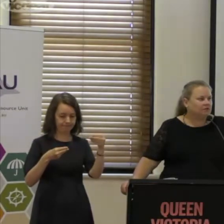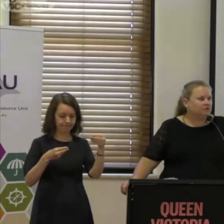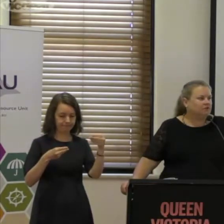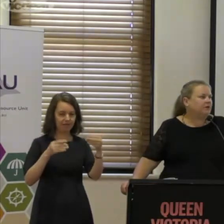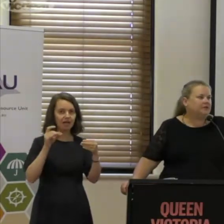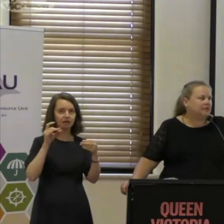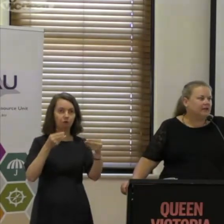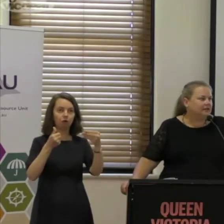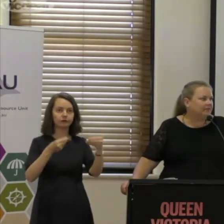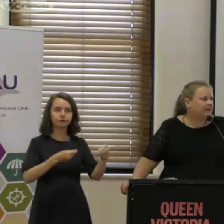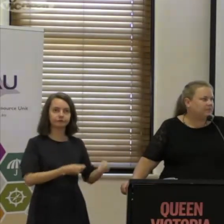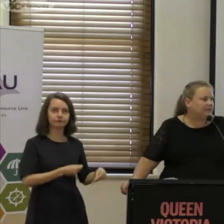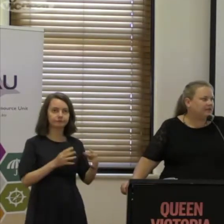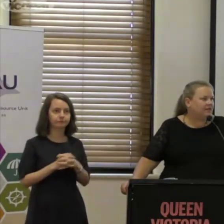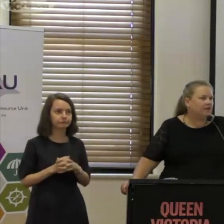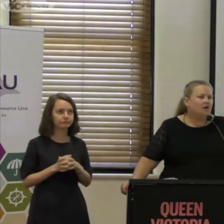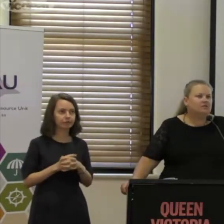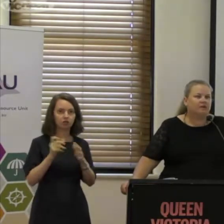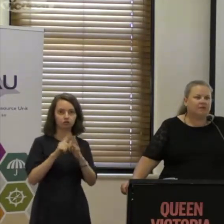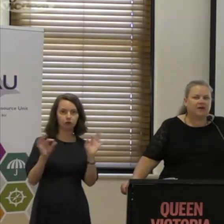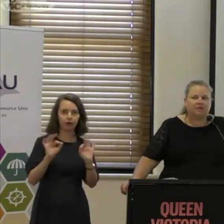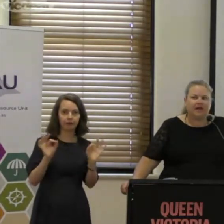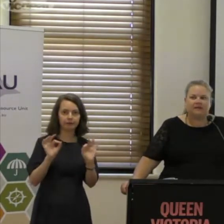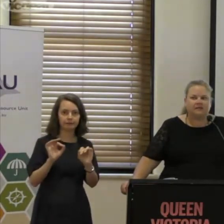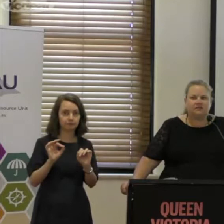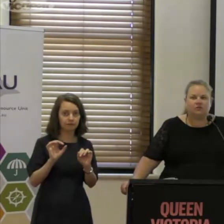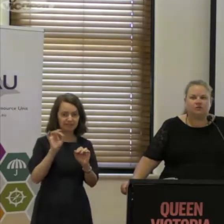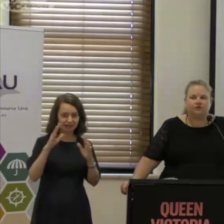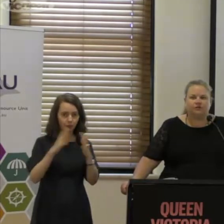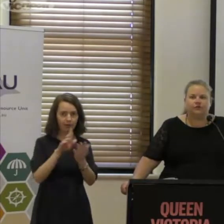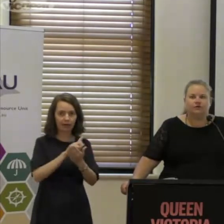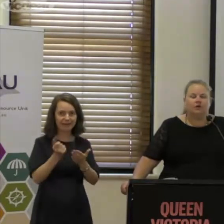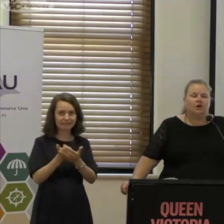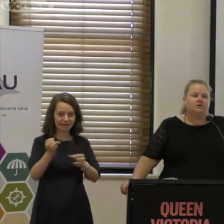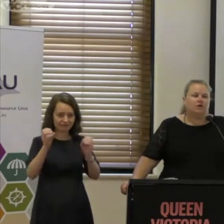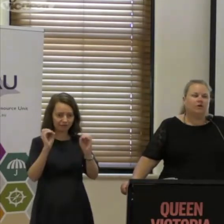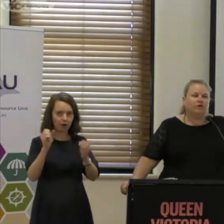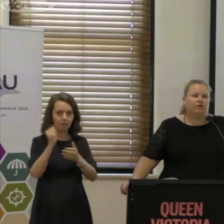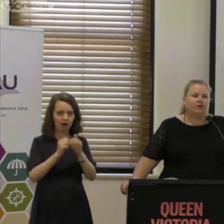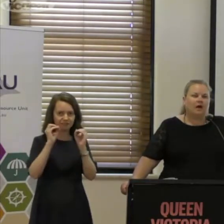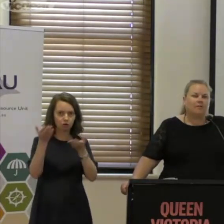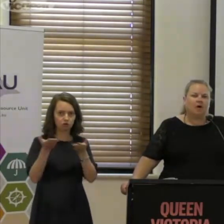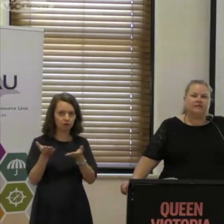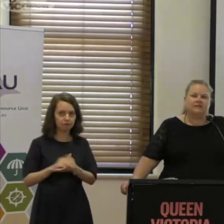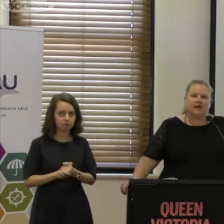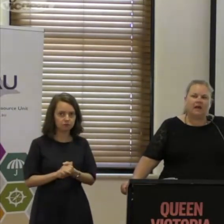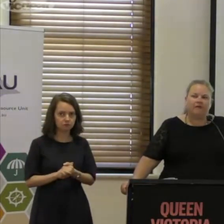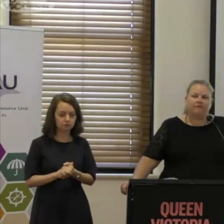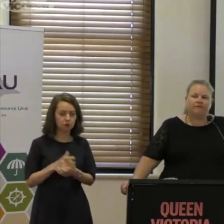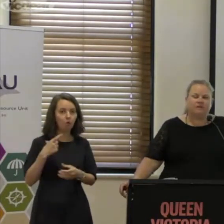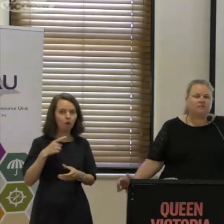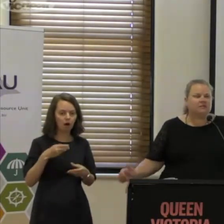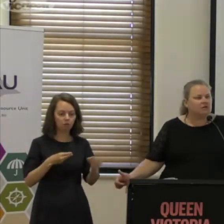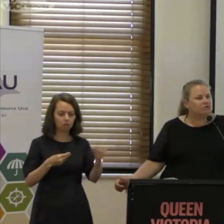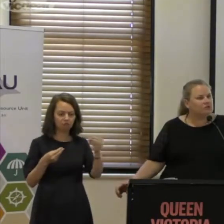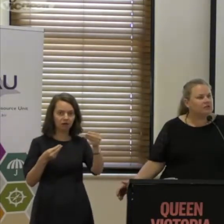dollar, or 20 weeks later had barely spent anything. So people had a plan and then didn't know what to do. So either didn't have